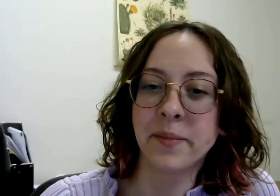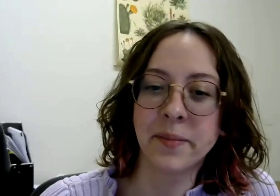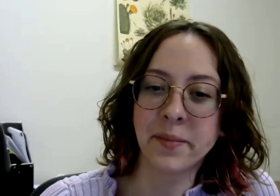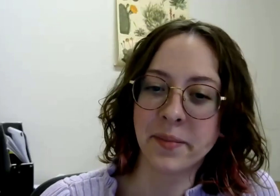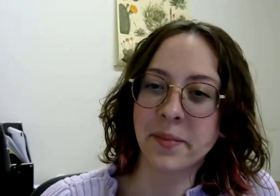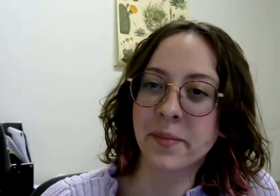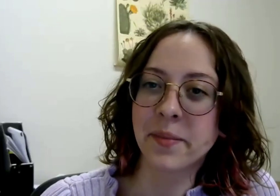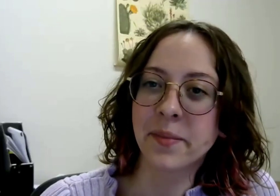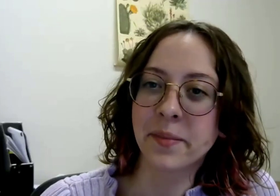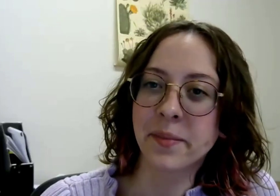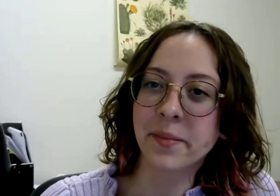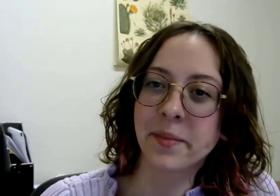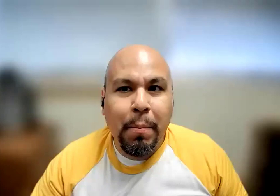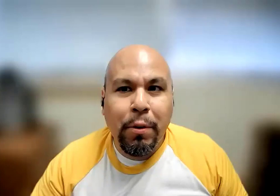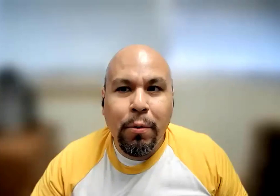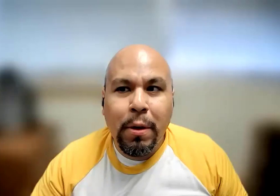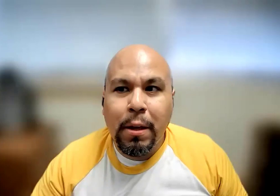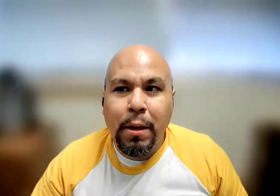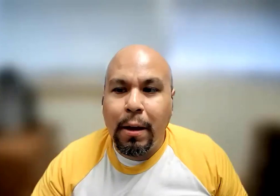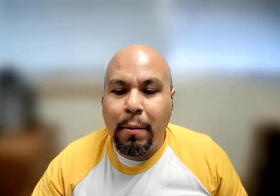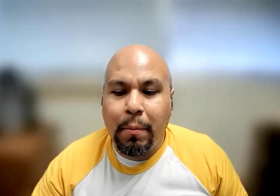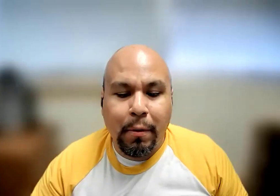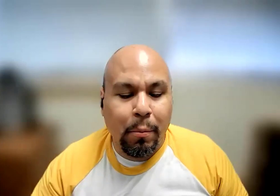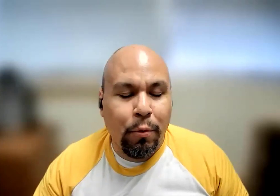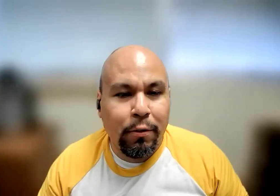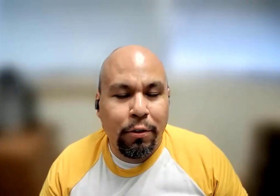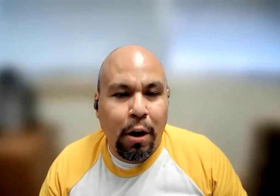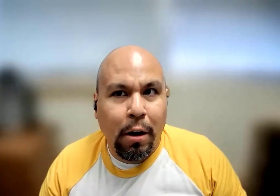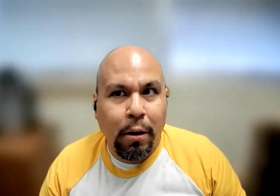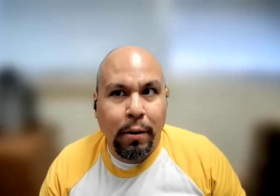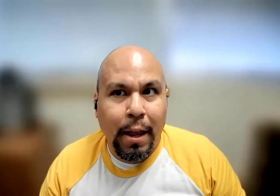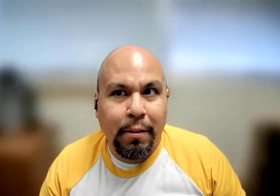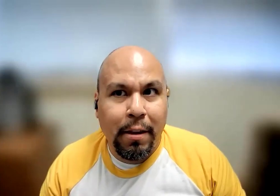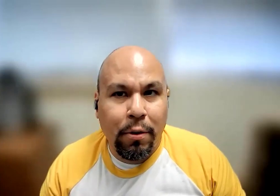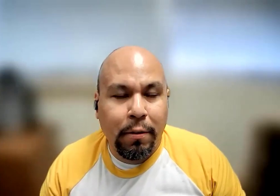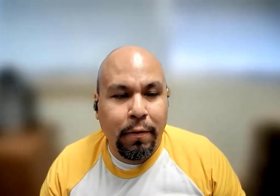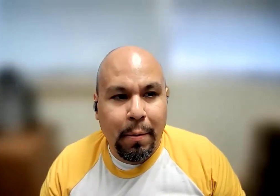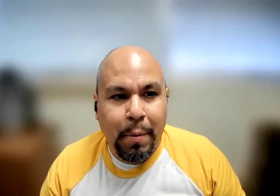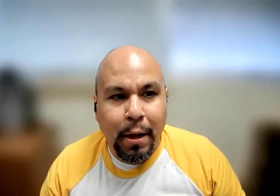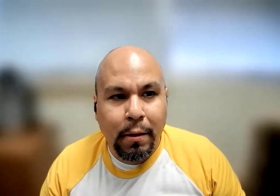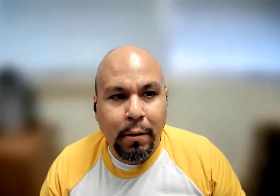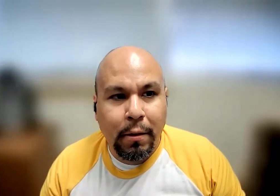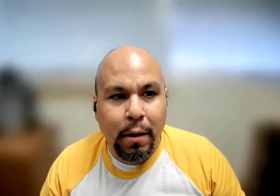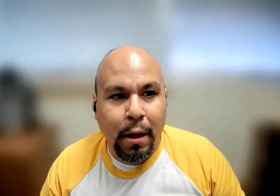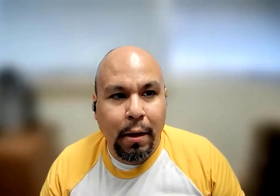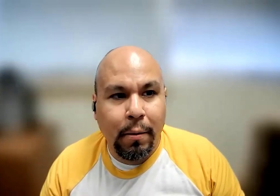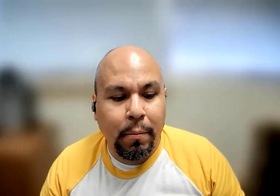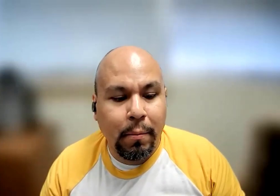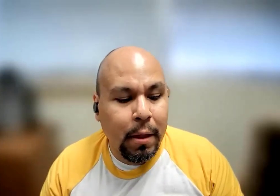Eric. So I'm doing some research on asynchronous feedback.